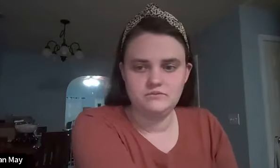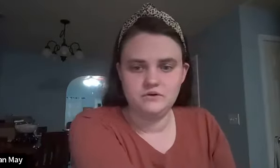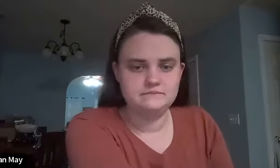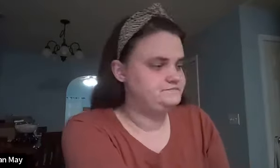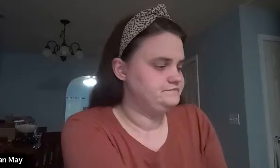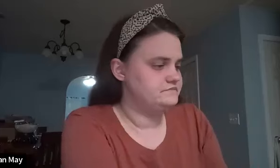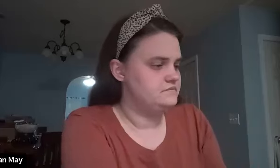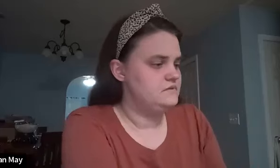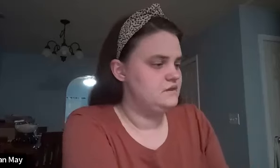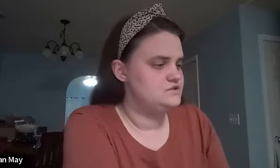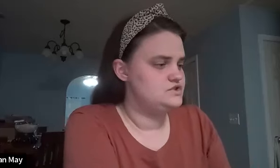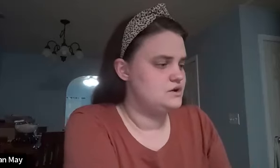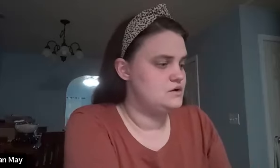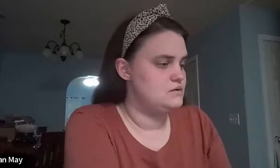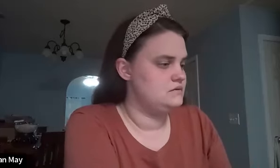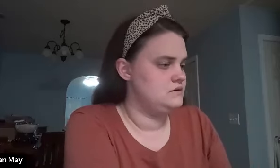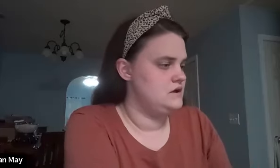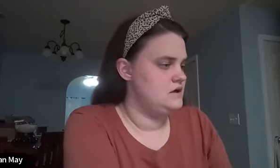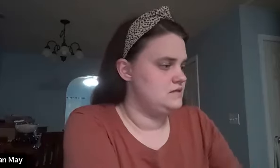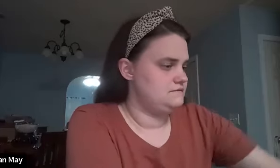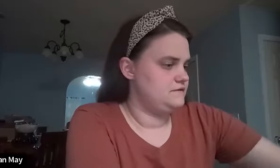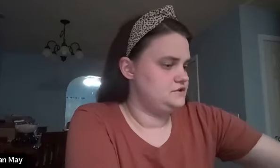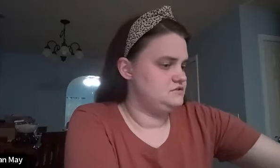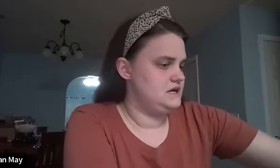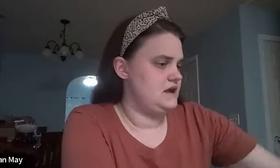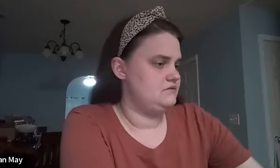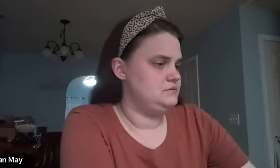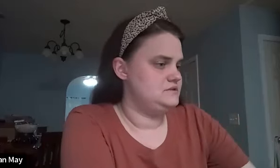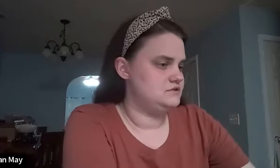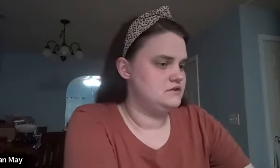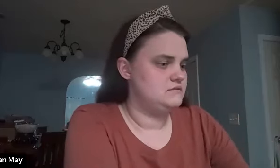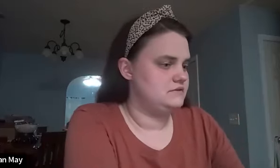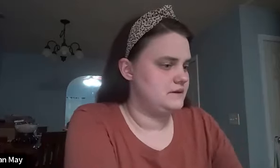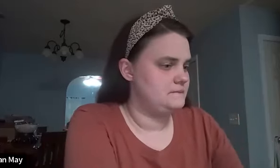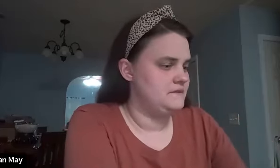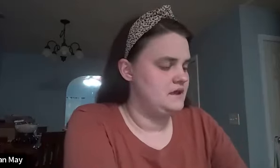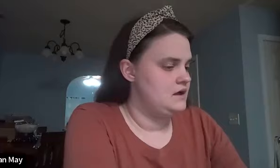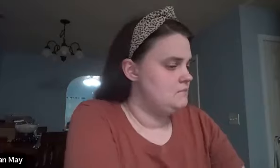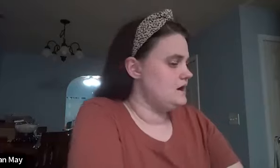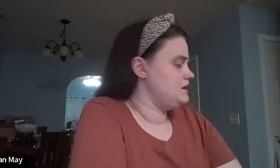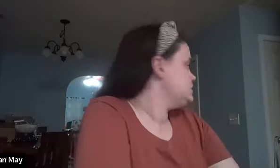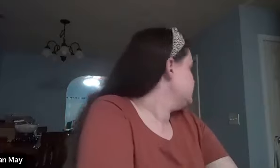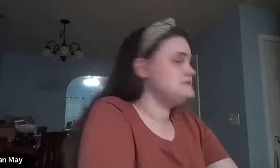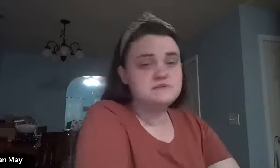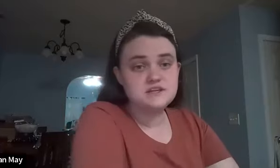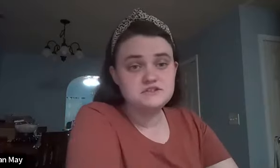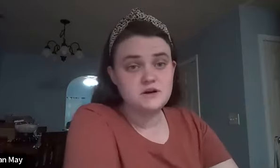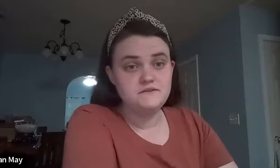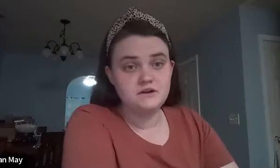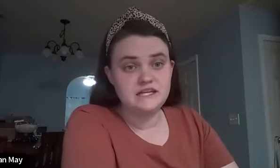helpful. So the first one I have, whoops, I turned on the wrong thing. My goodness, I'm so sorry if y'all can hear all